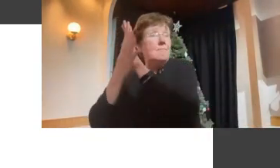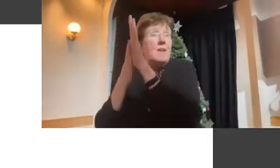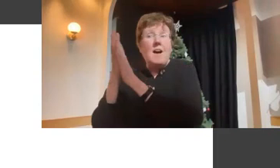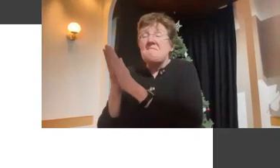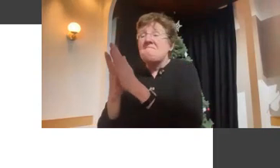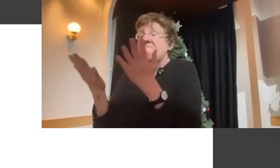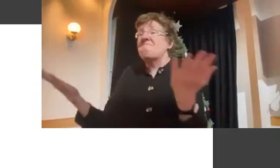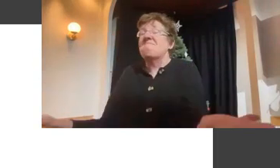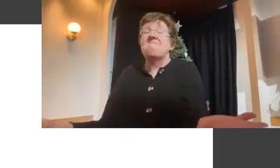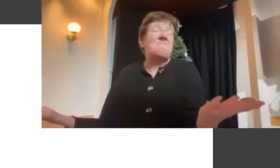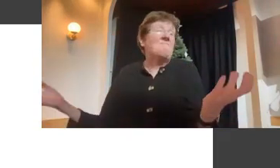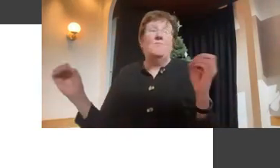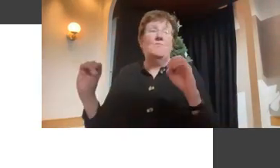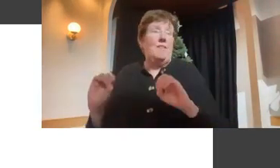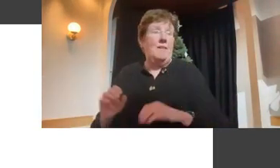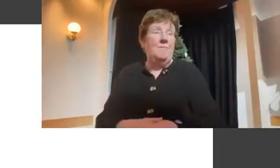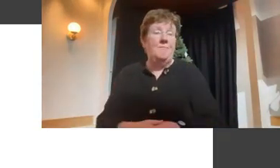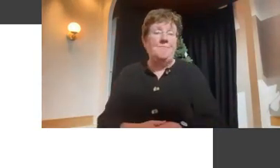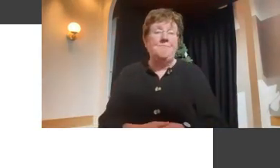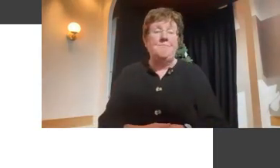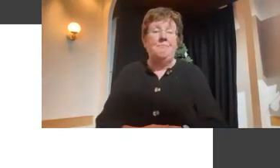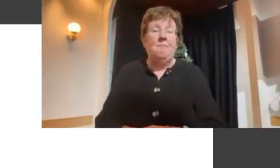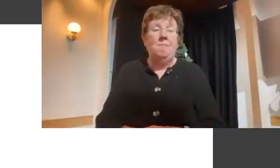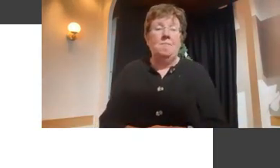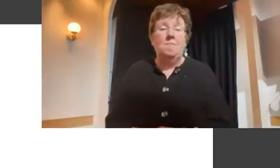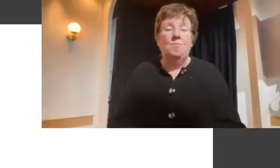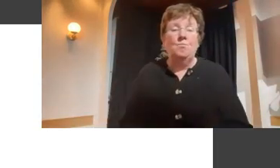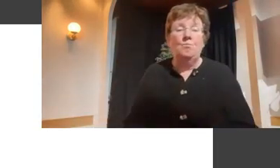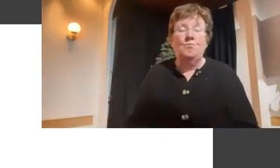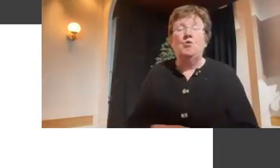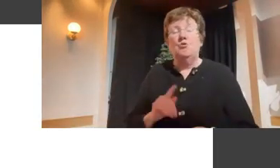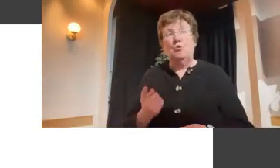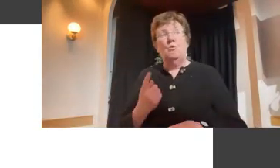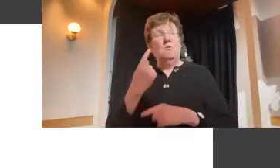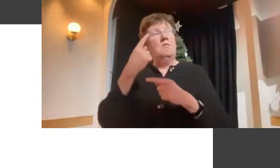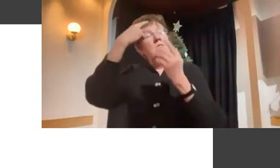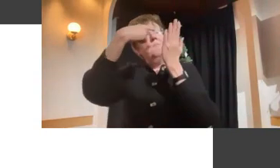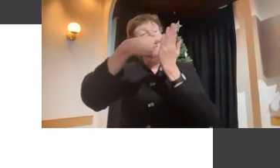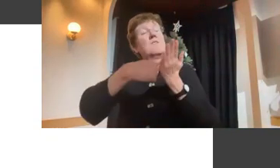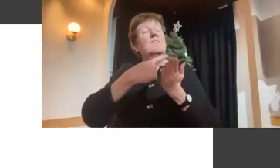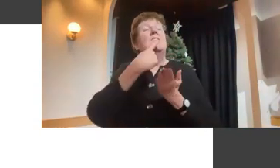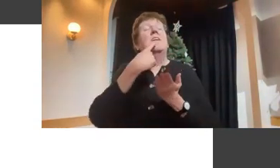In terms of encouraging parents to try BSL and playgroups, nothing exists.